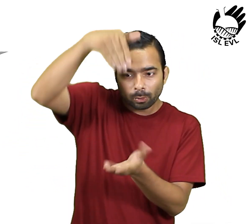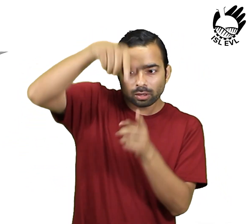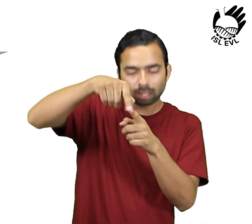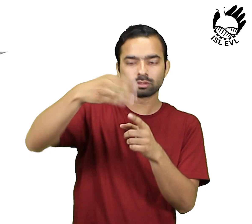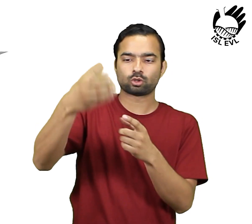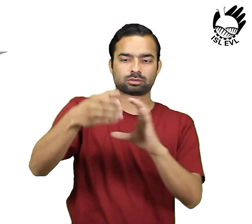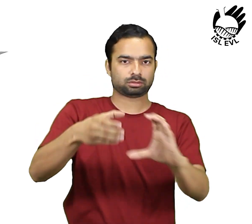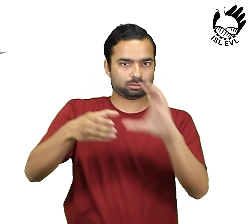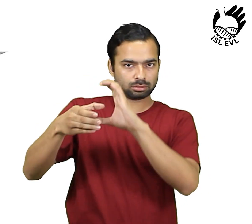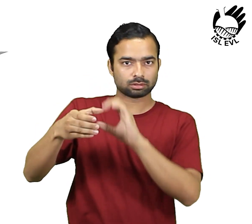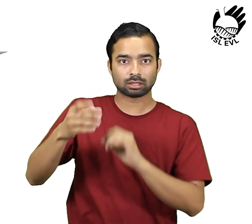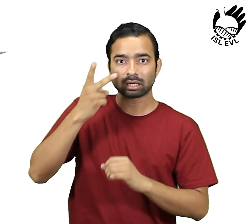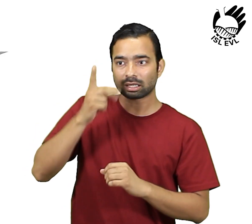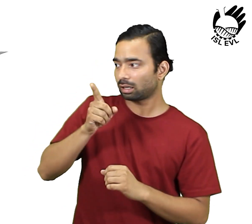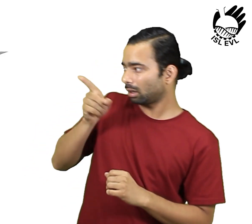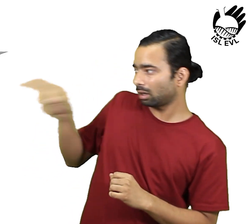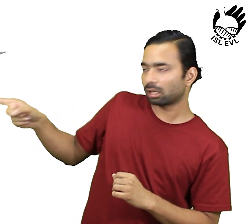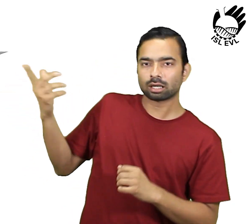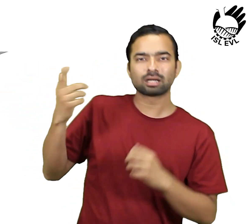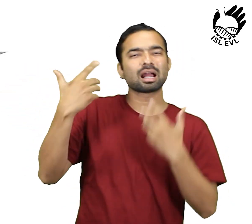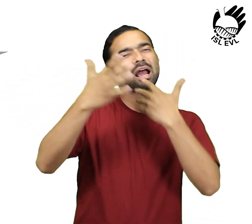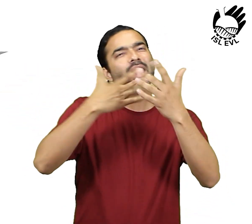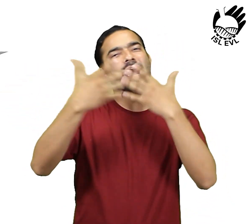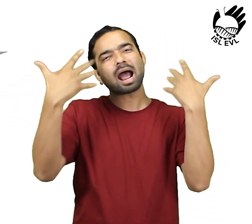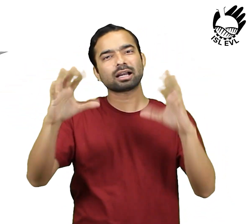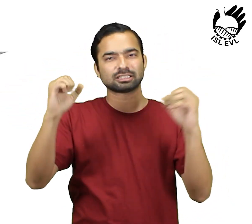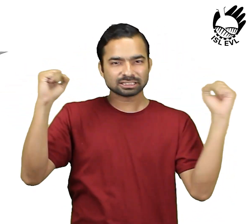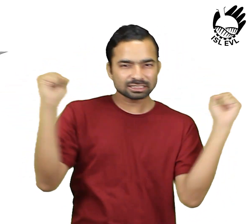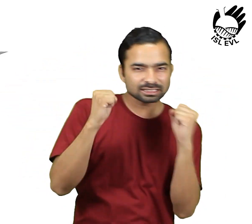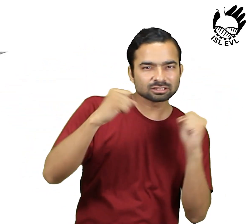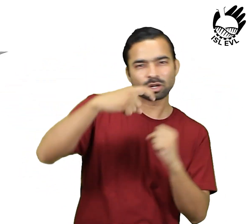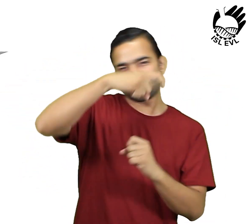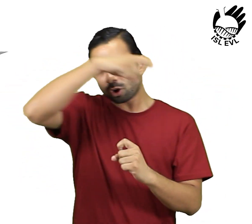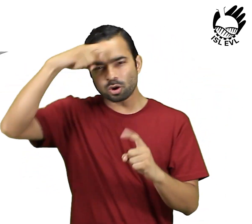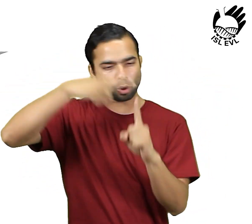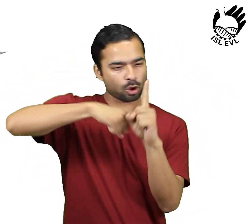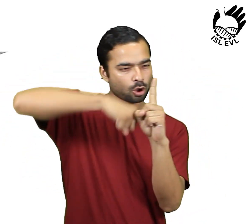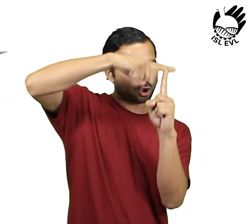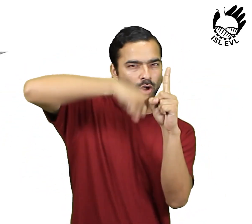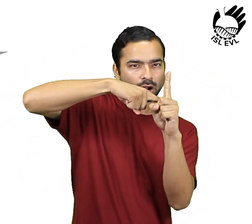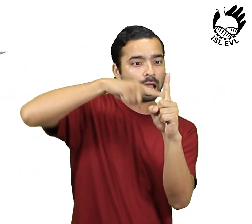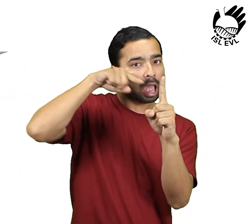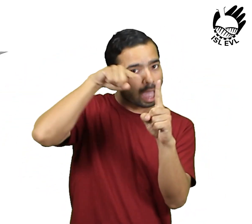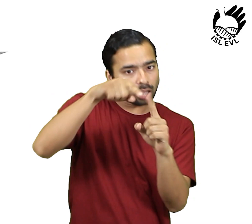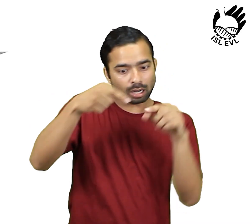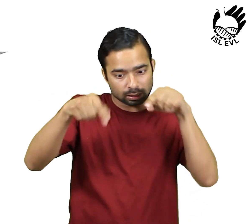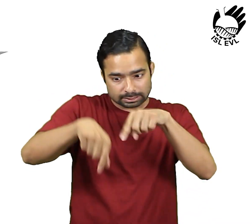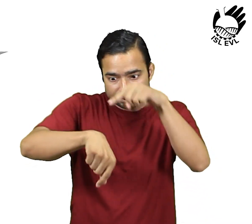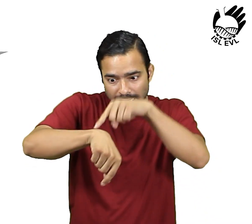While doing this experiment, we will all need to write our observations in the worksheet